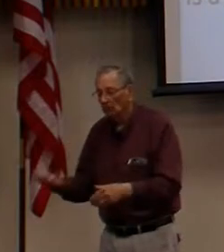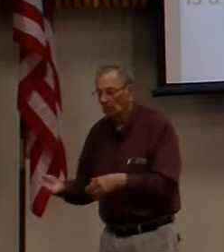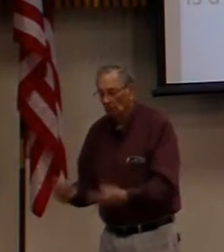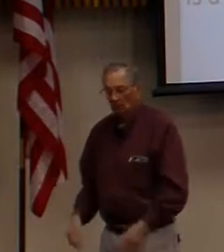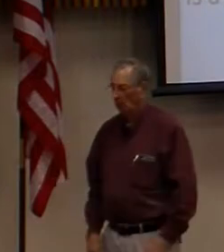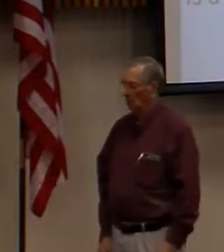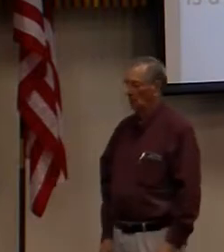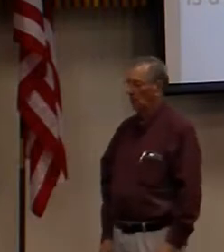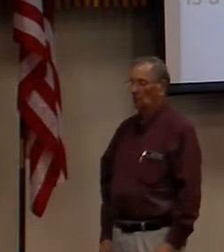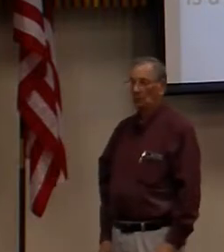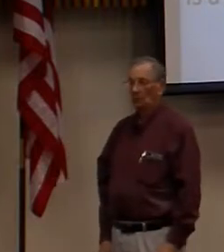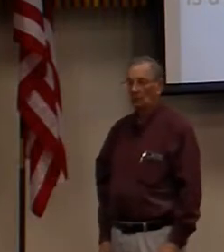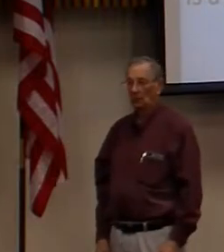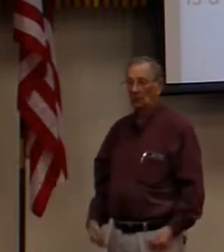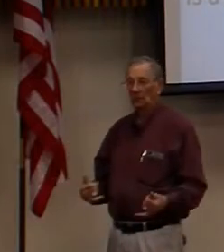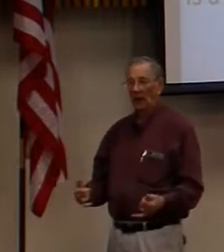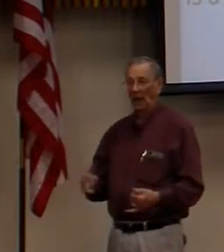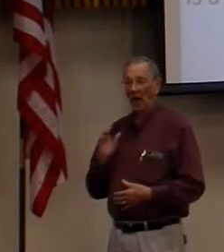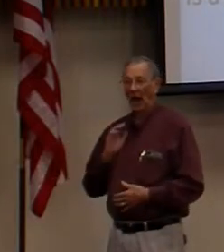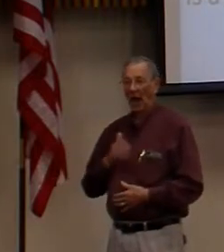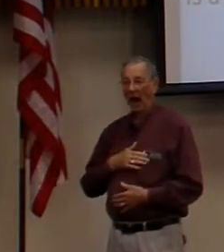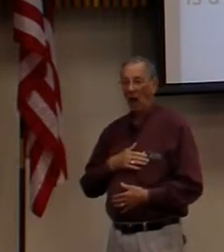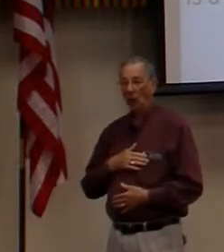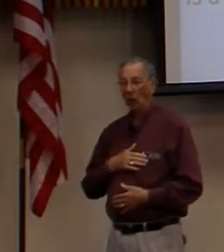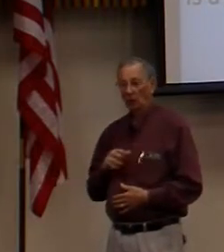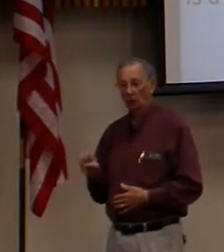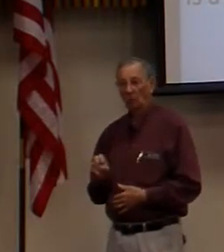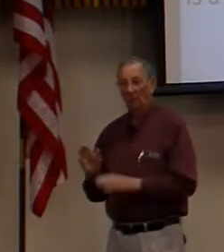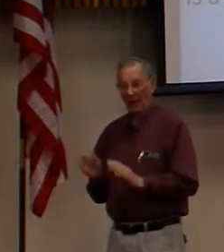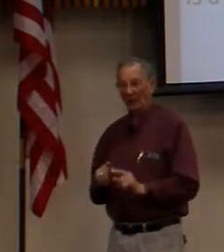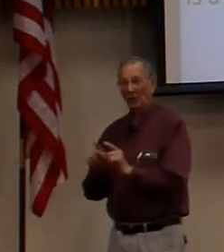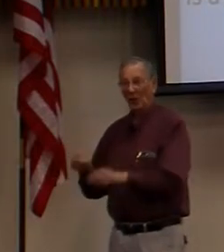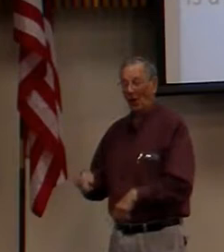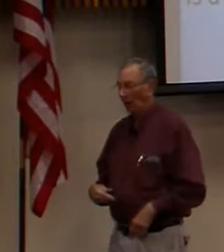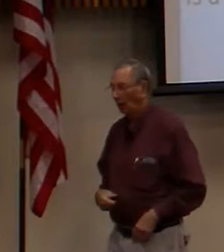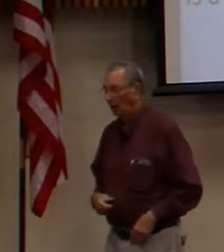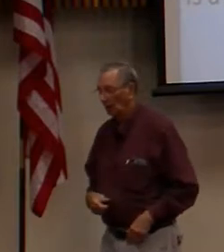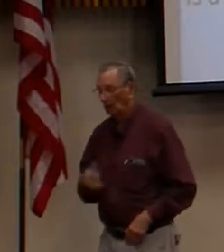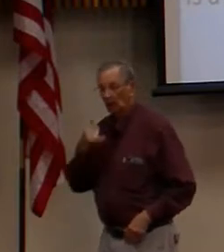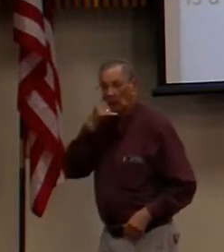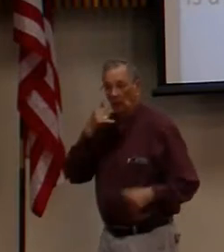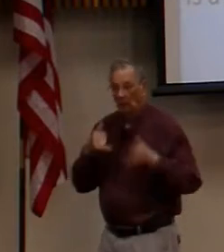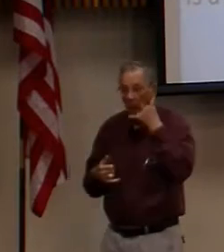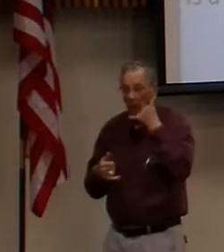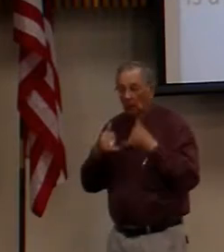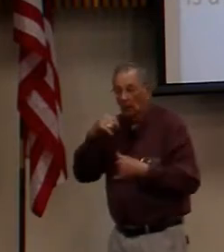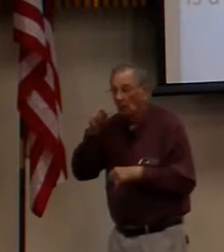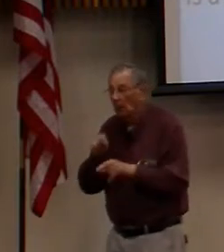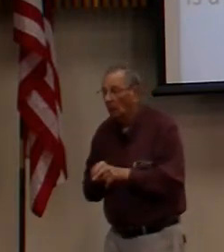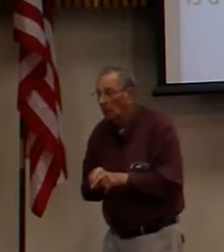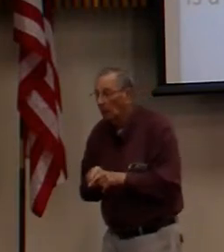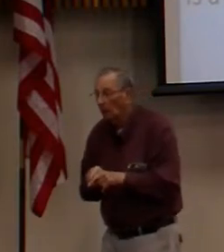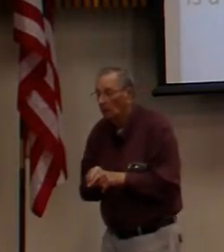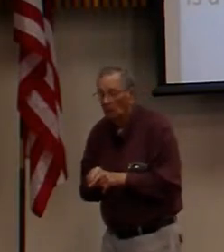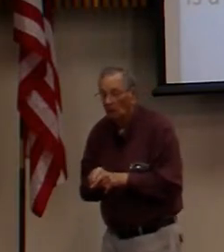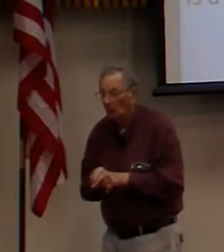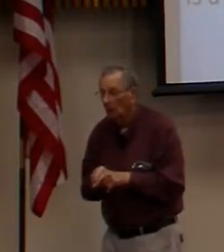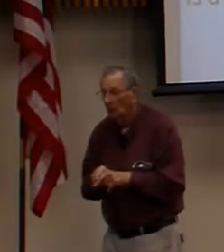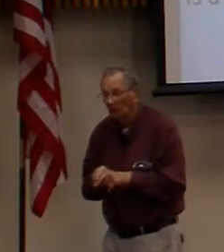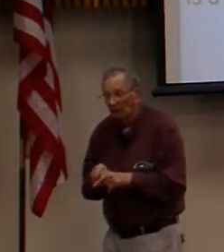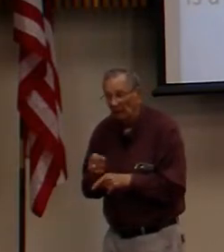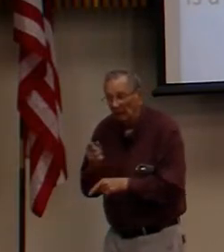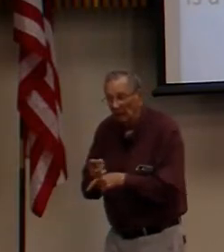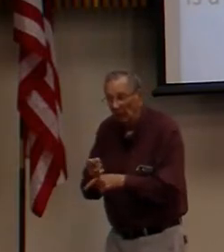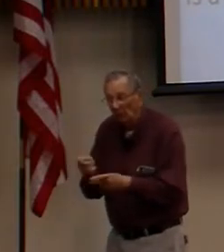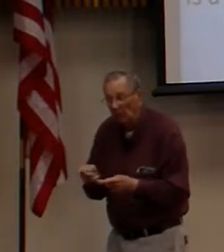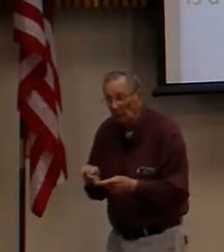was during this time that our trip was scheduled to take place, and so I would get calls from the brethren saying, is it safe to go,